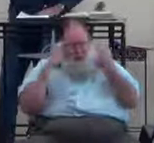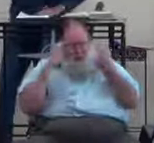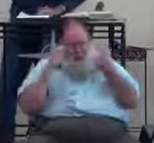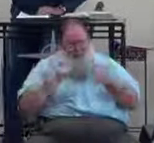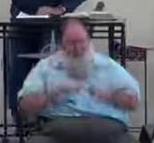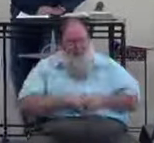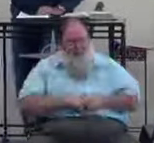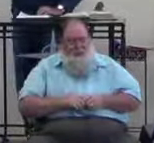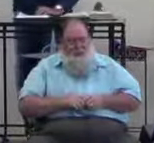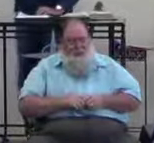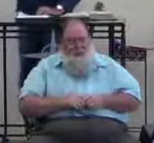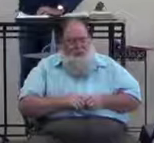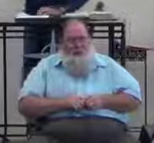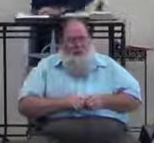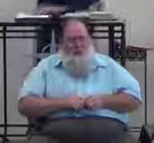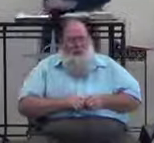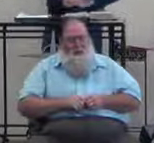to be cool.